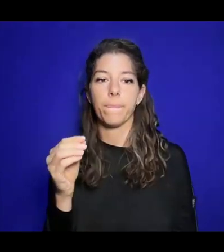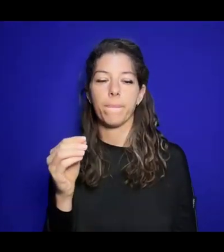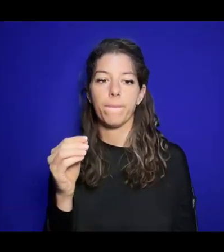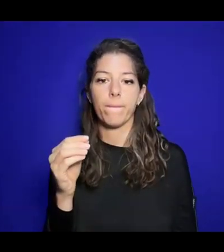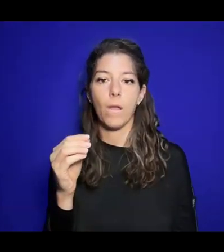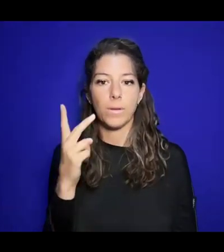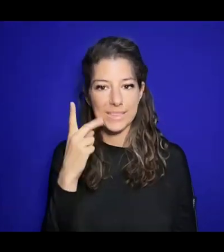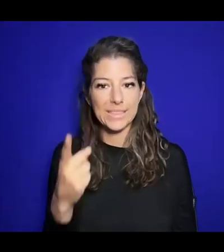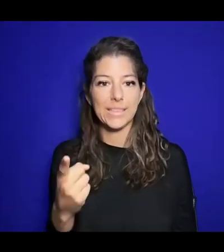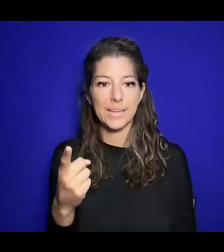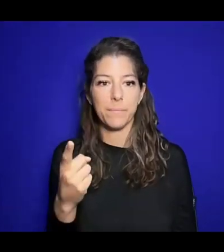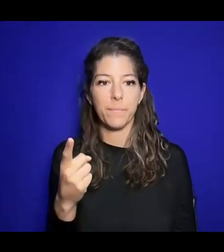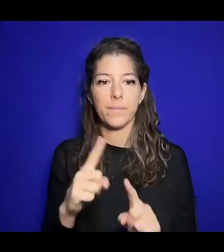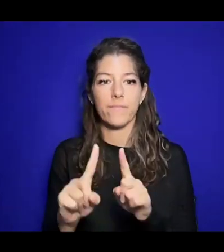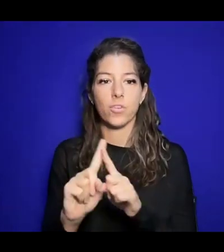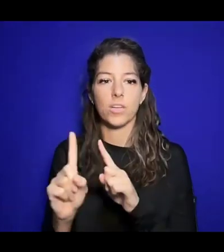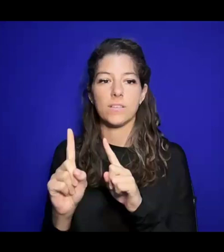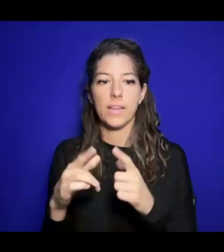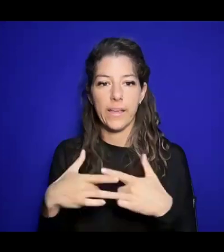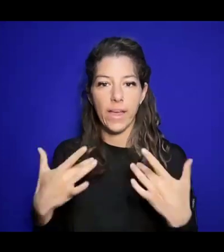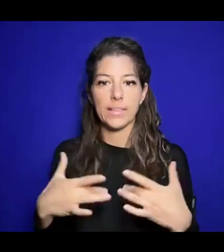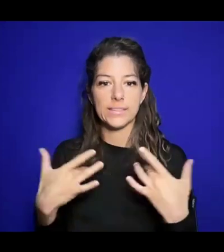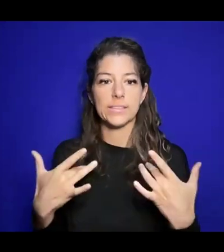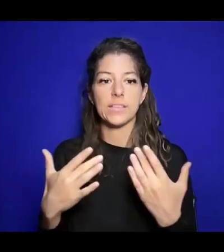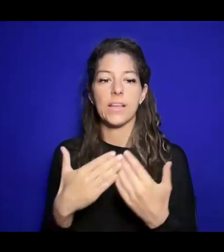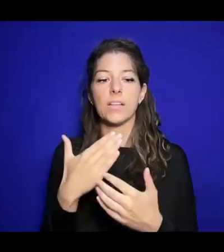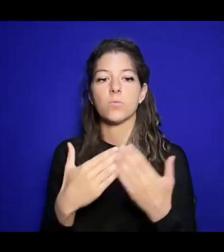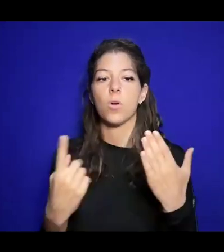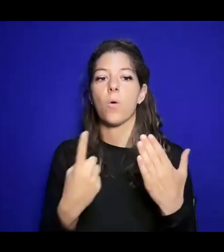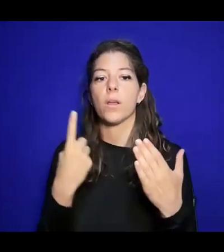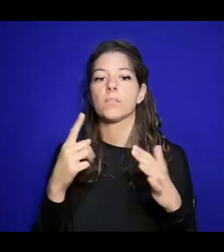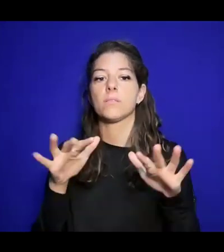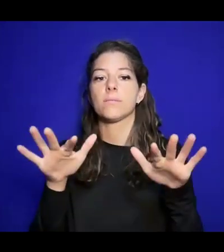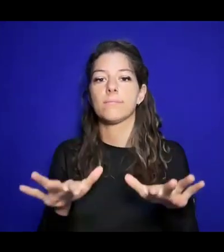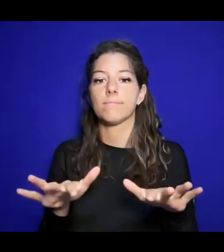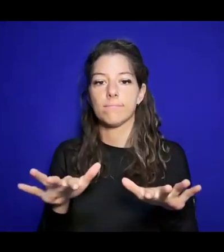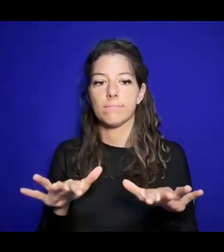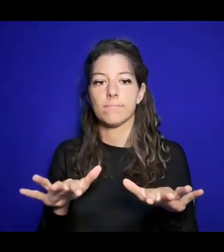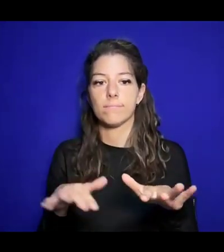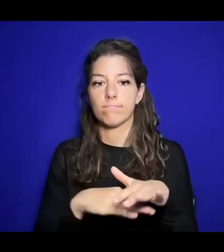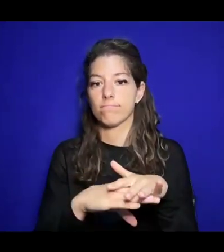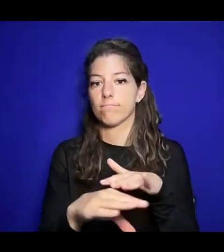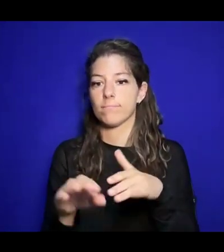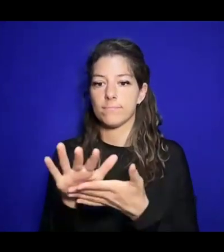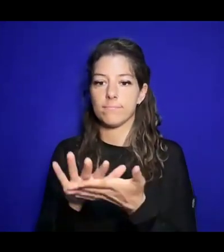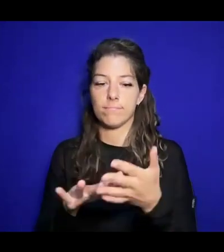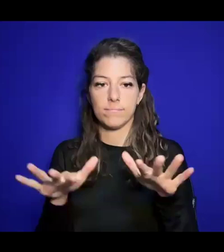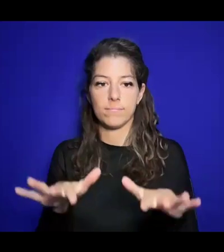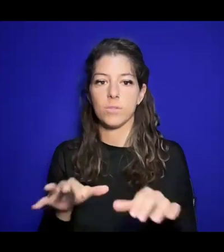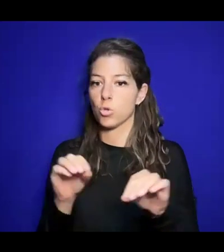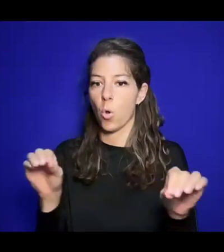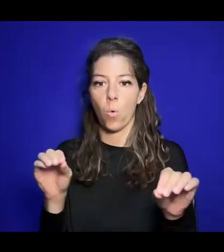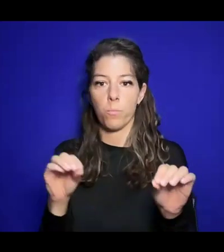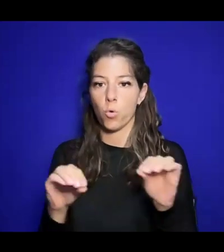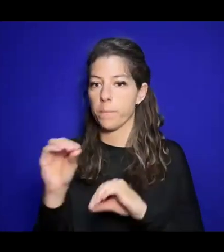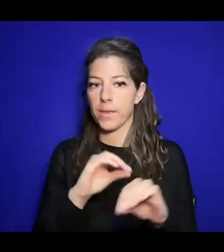would see him at different events, and his hands were always flat, just flat, no tone whatsoever.